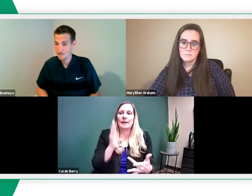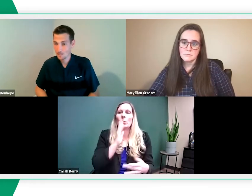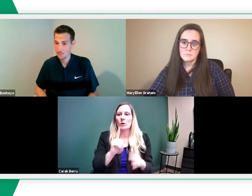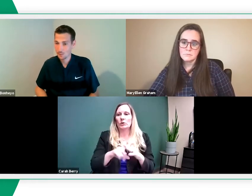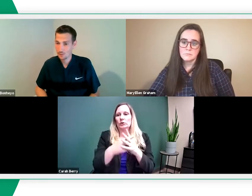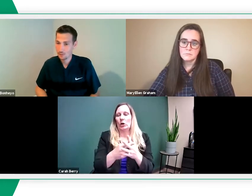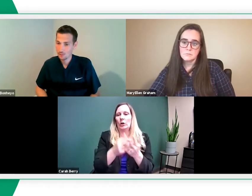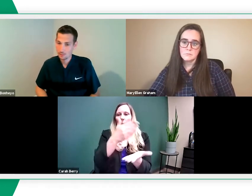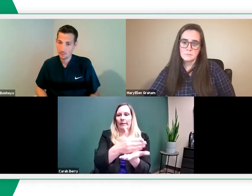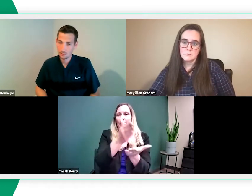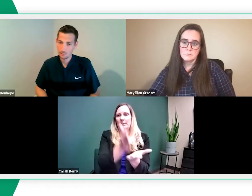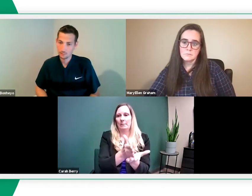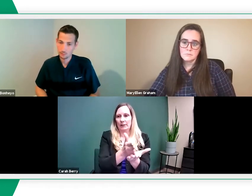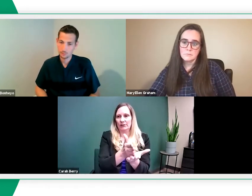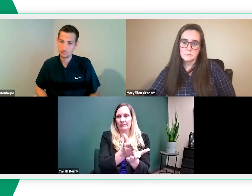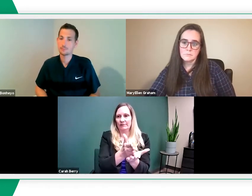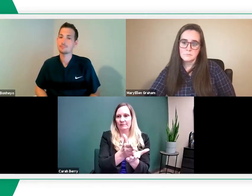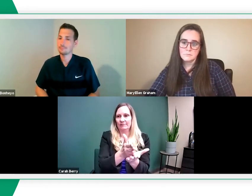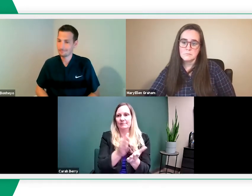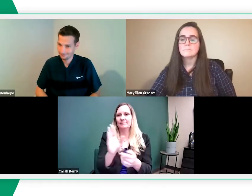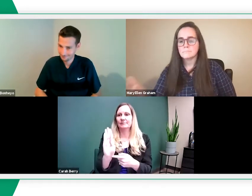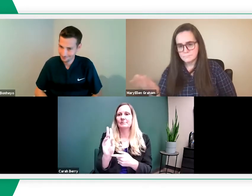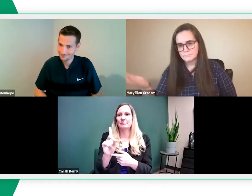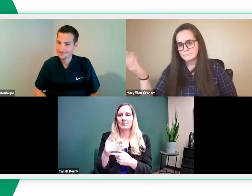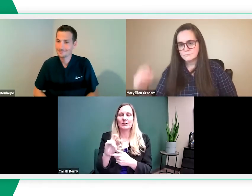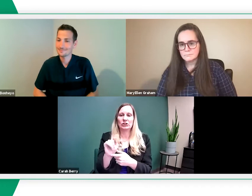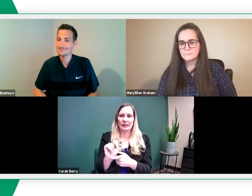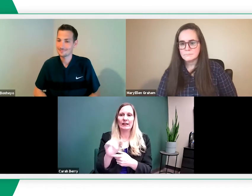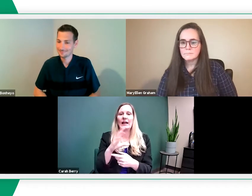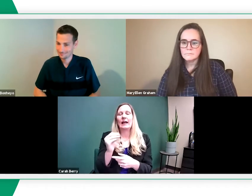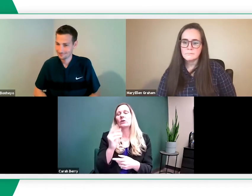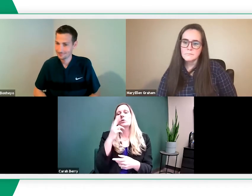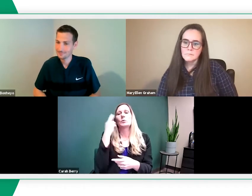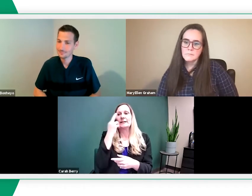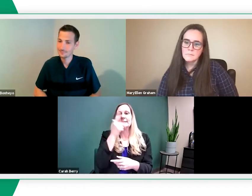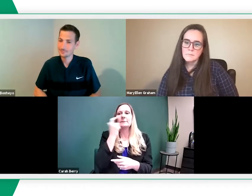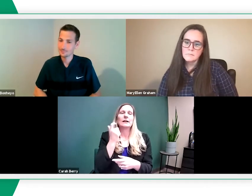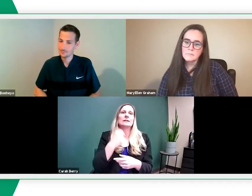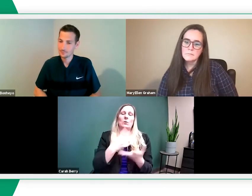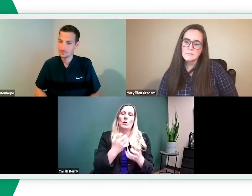So typically it starts with budgeting.